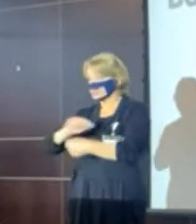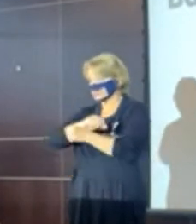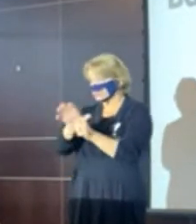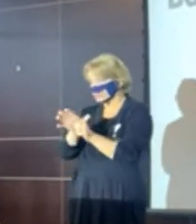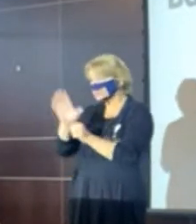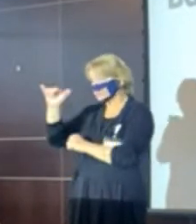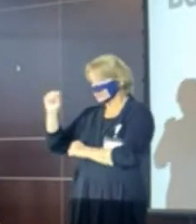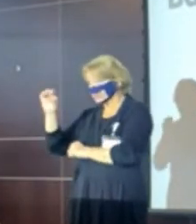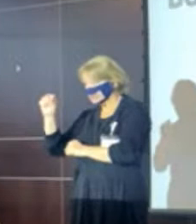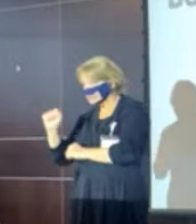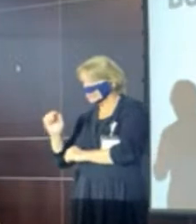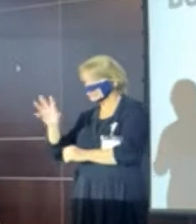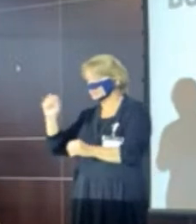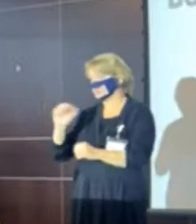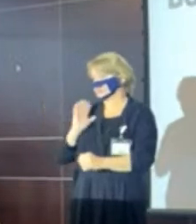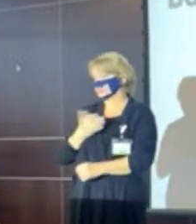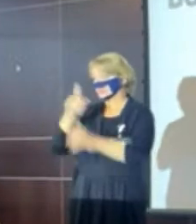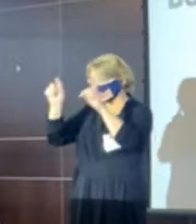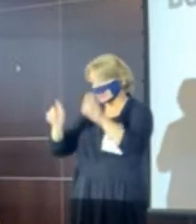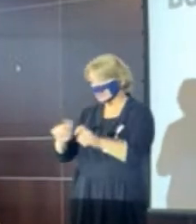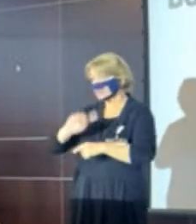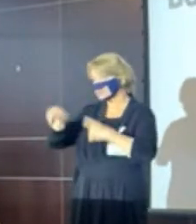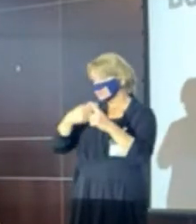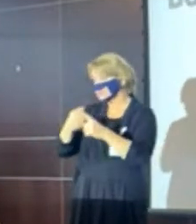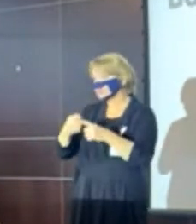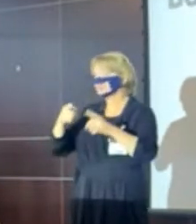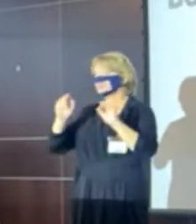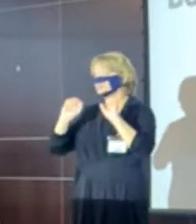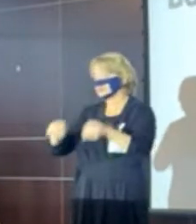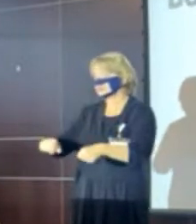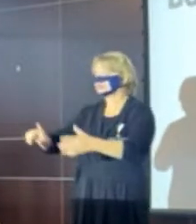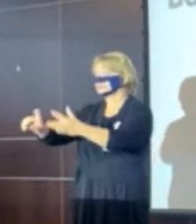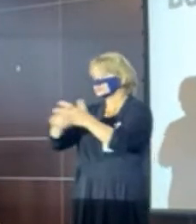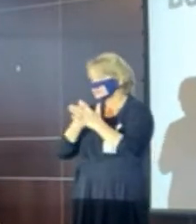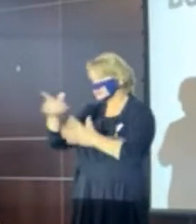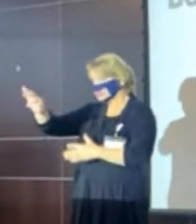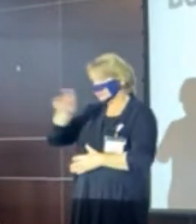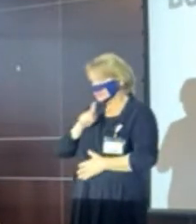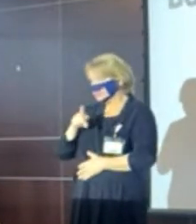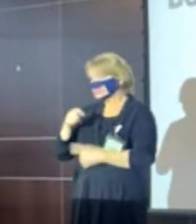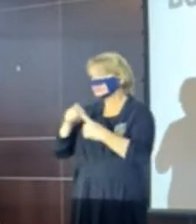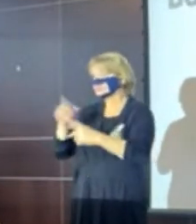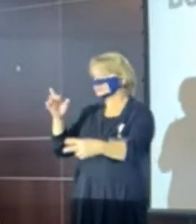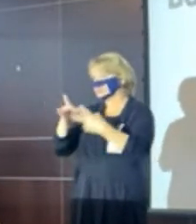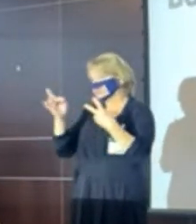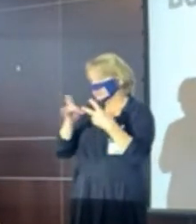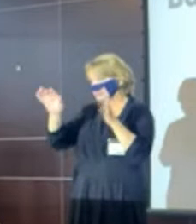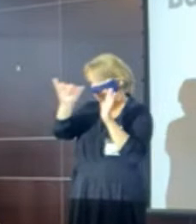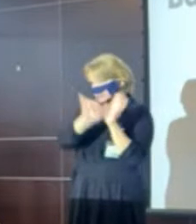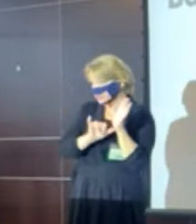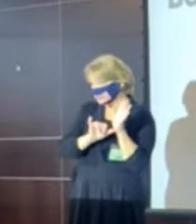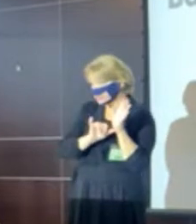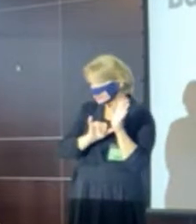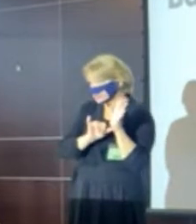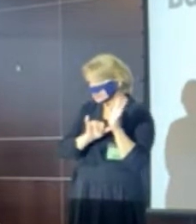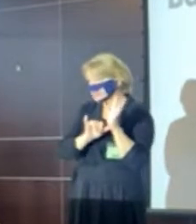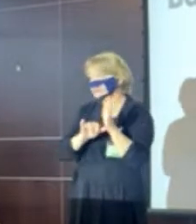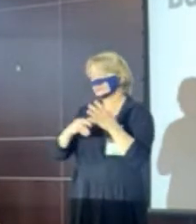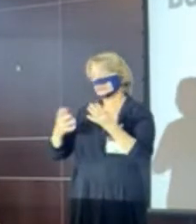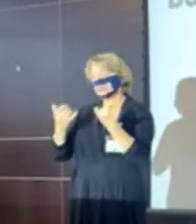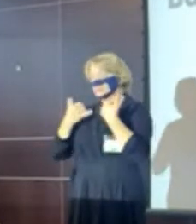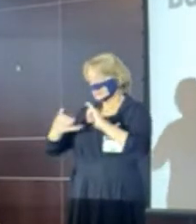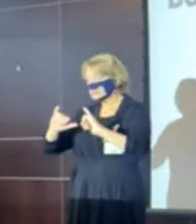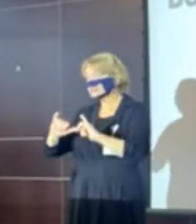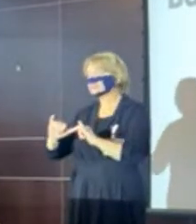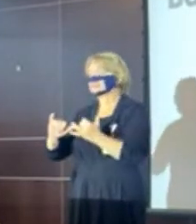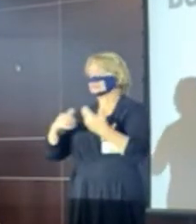of our test of when we could start back to elective procedures. We're still running right at 30% of our